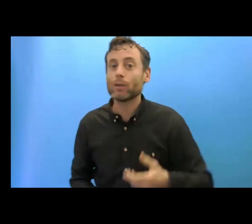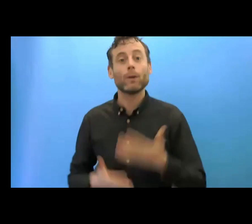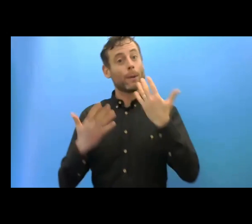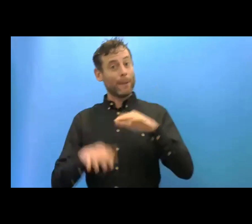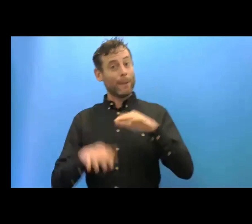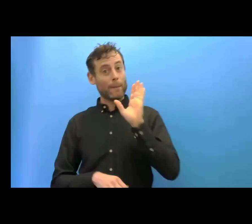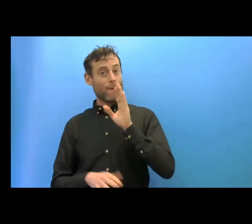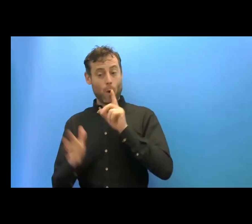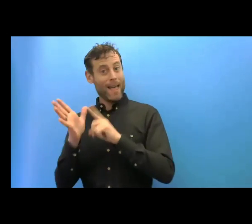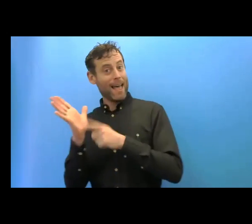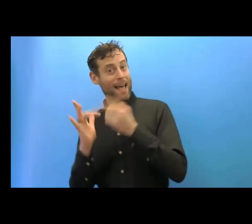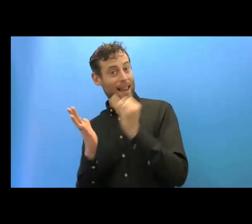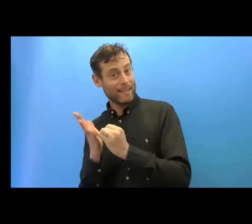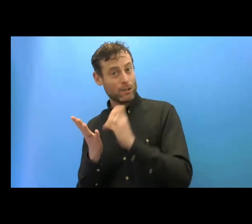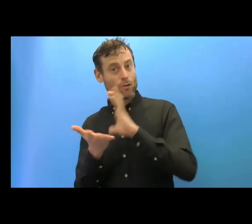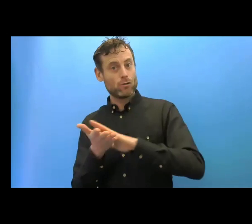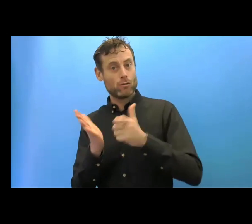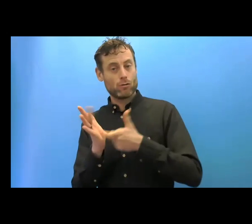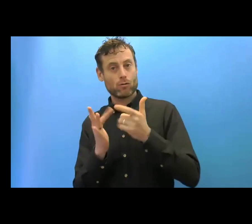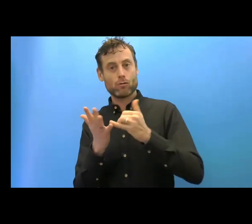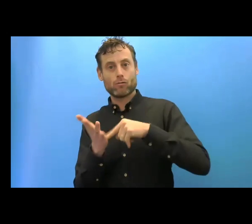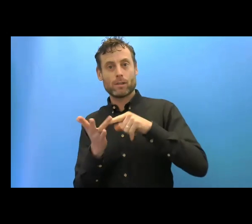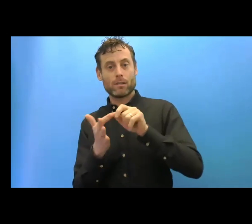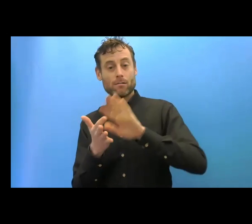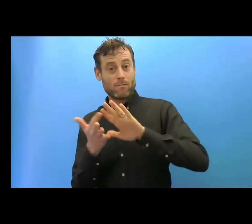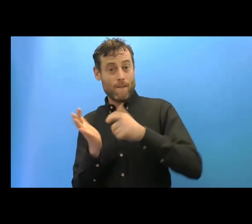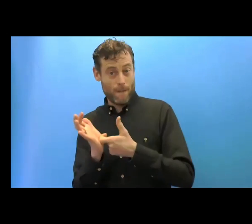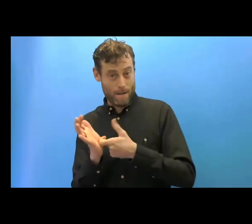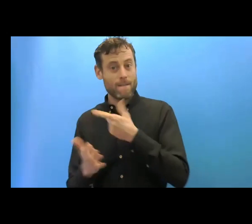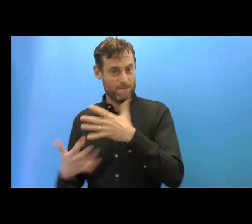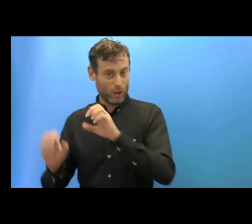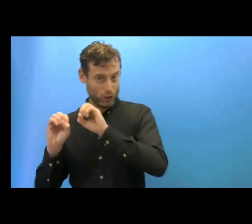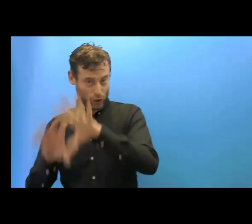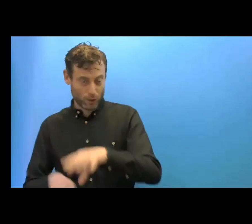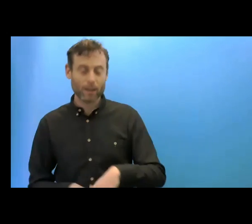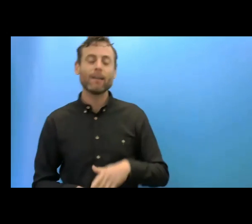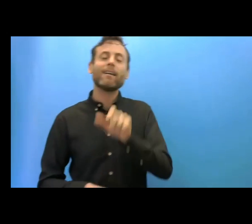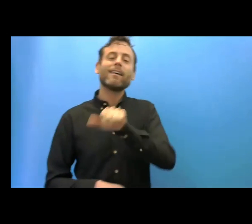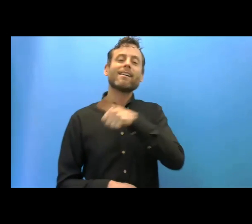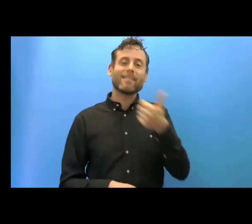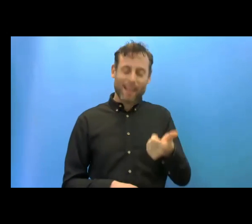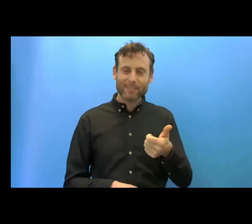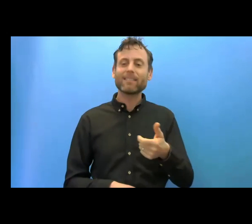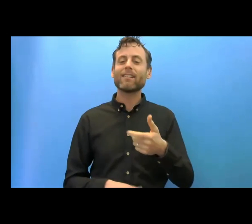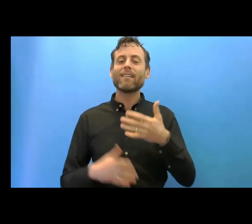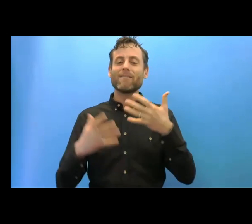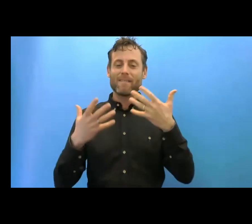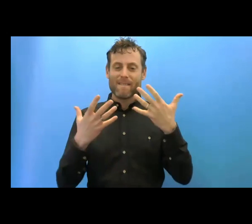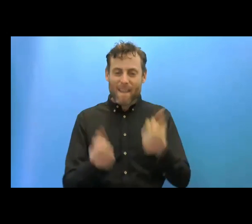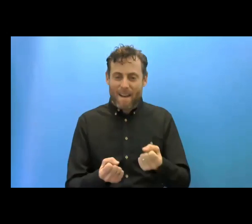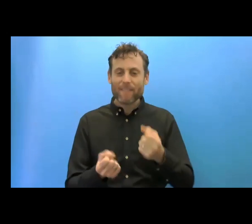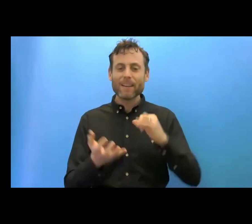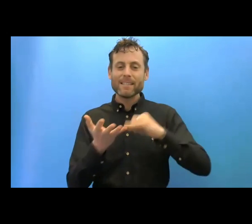and Christopher. Next up we've got Stephanie Ann Back and Naomi Lagmaier, who are going to show us videos of work they've got in